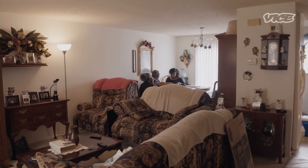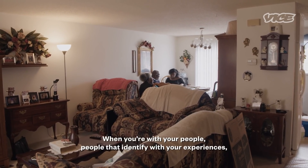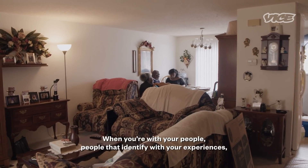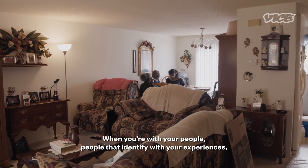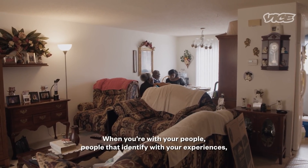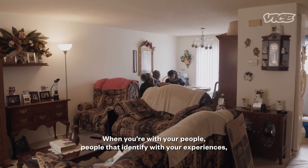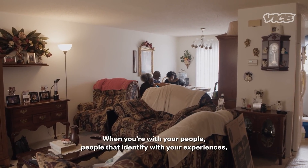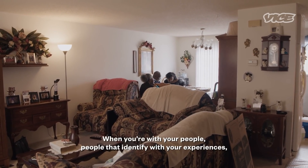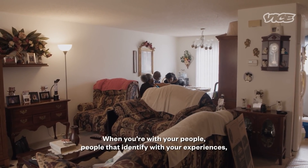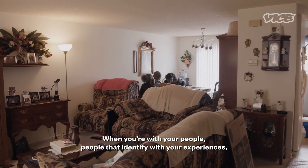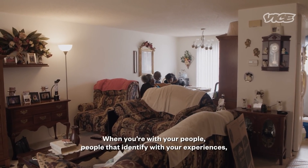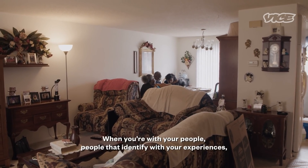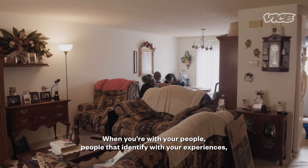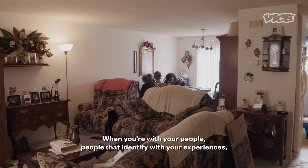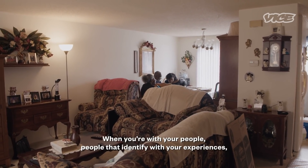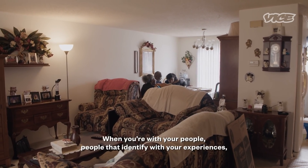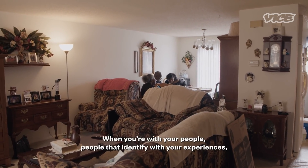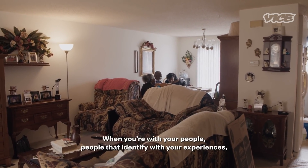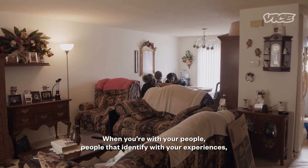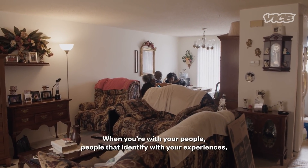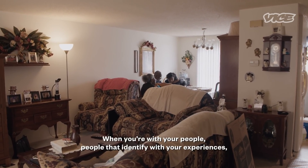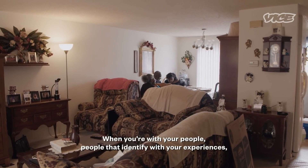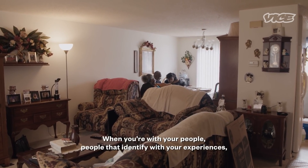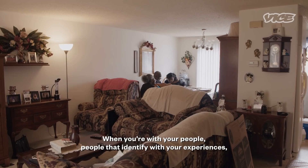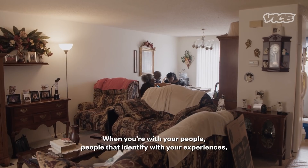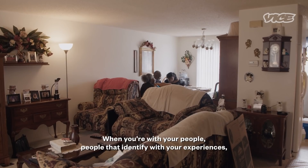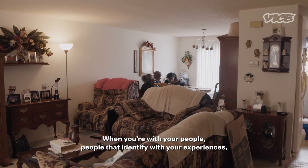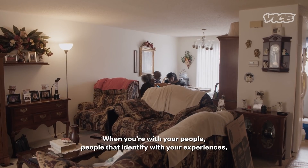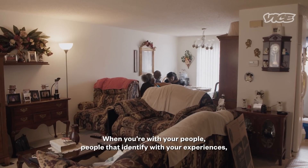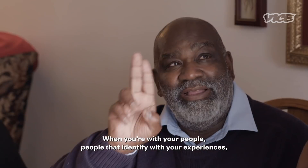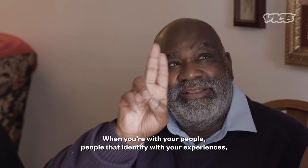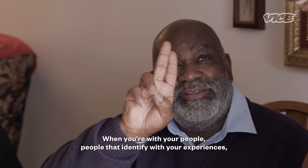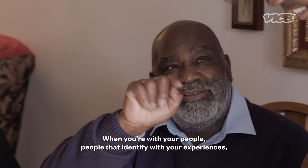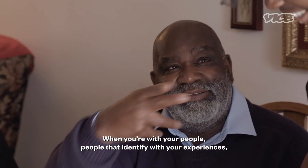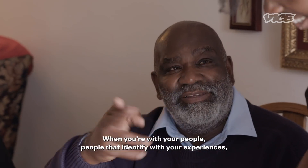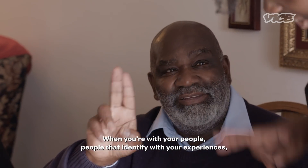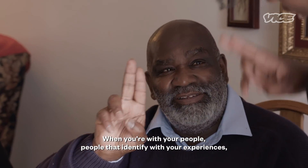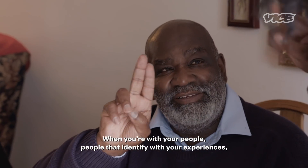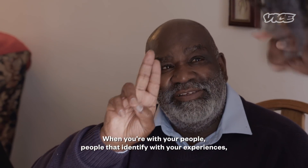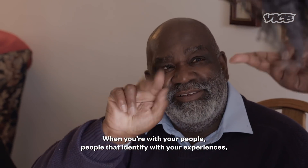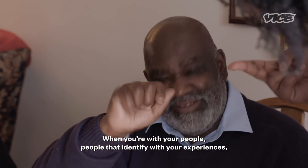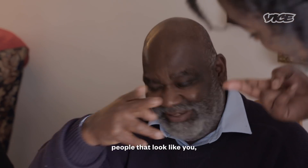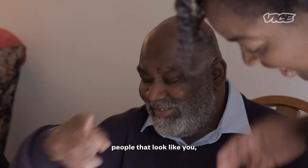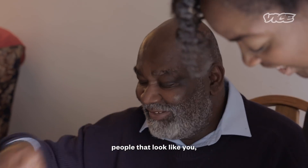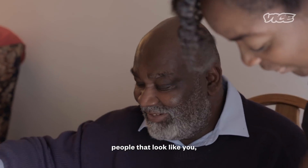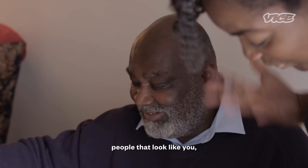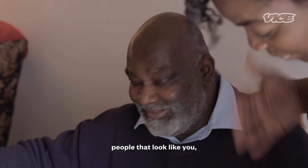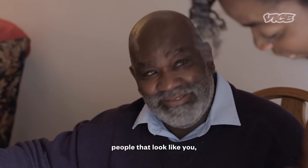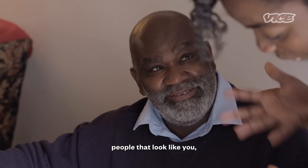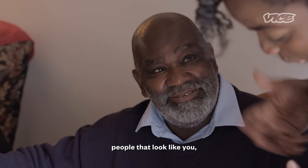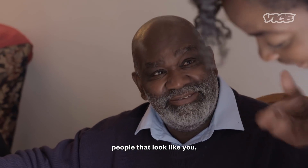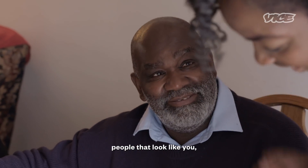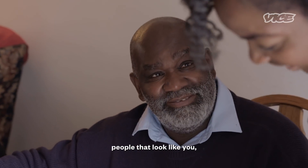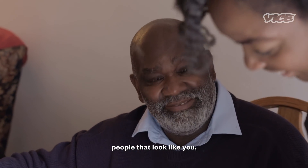When you're with your people, people that identify with your experiences, people that look like you,